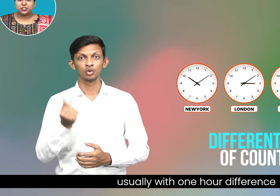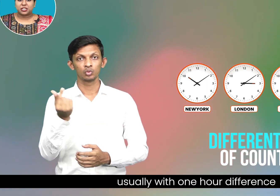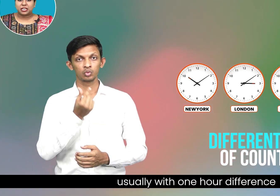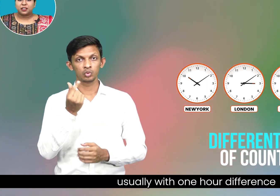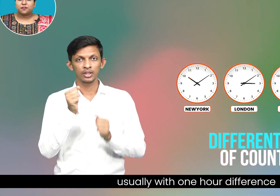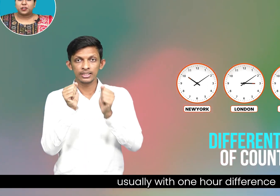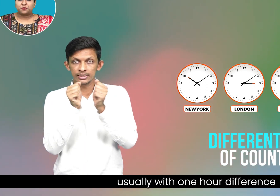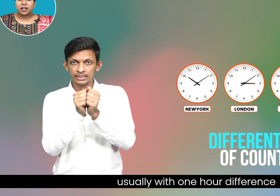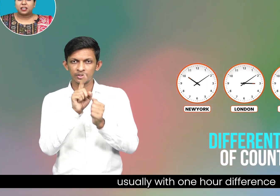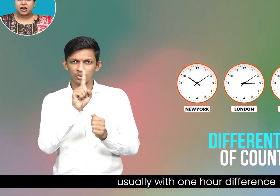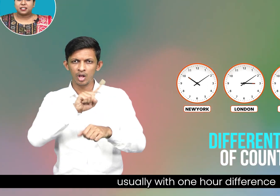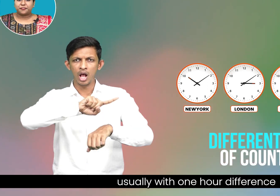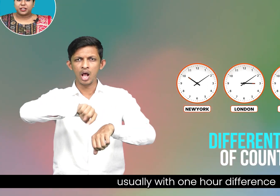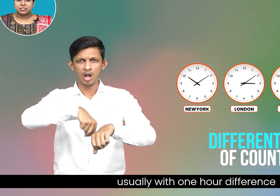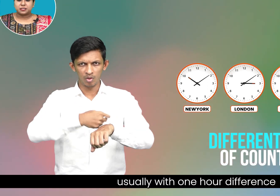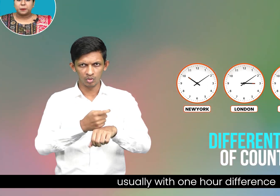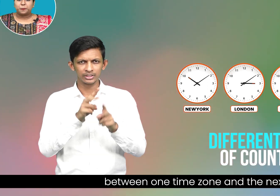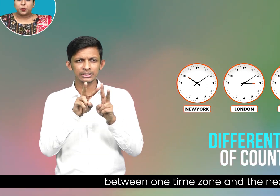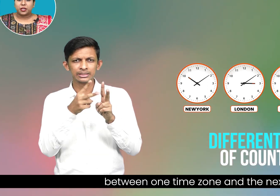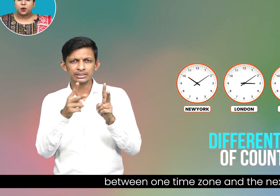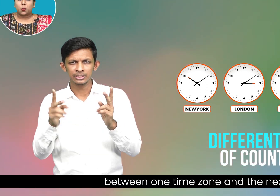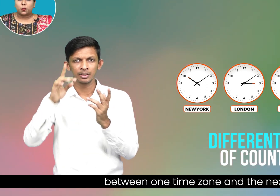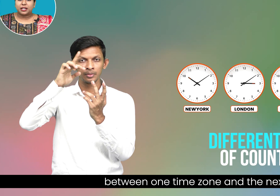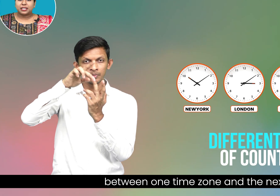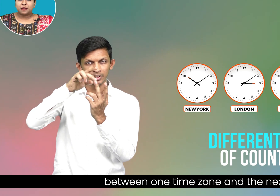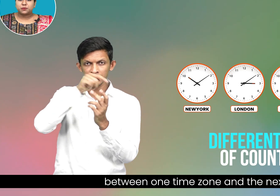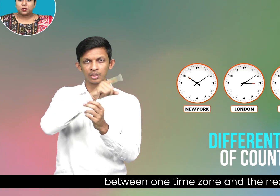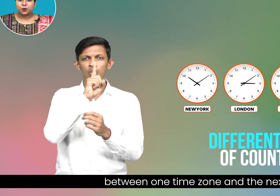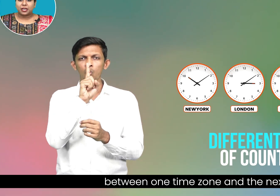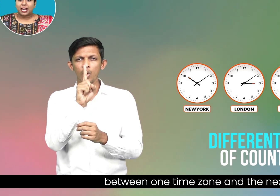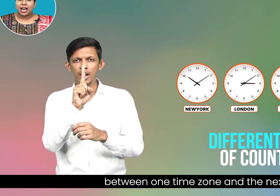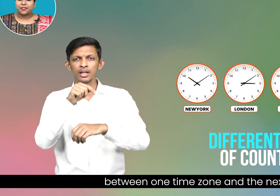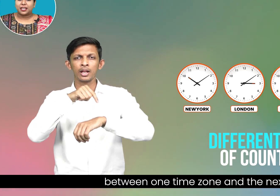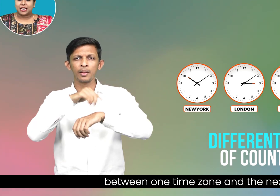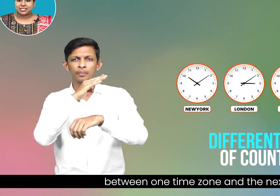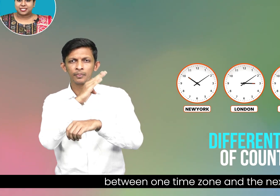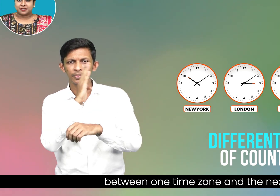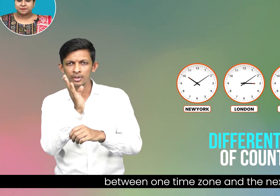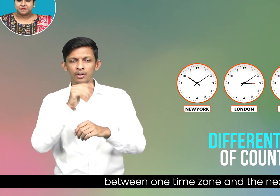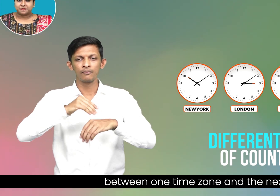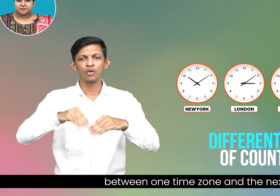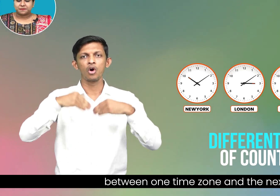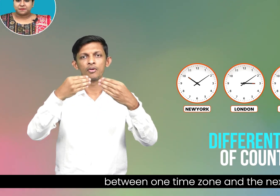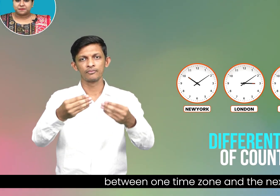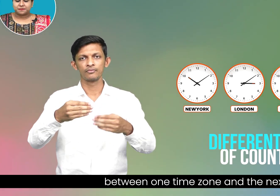Usually, with one hour difference between one time zone and the next.